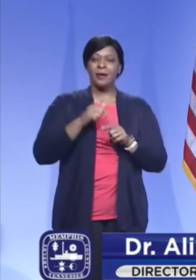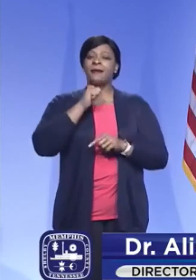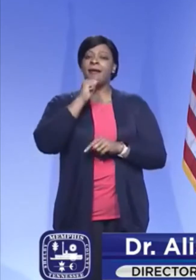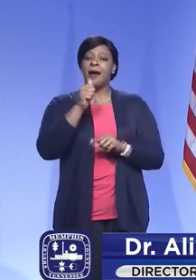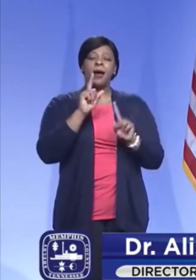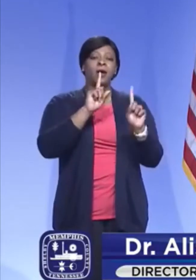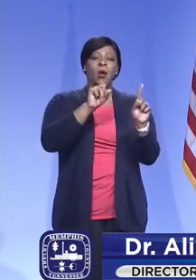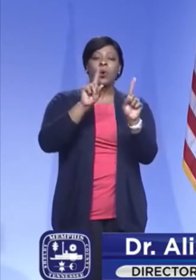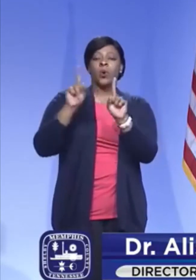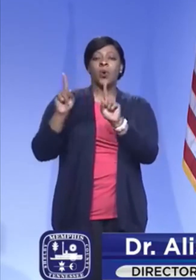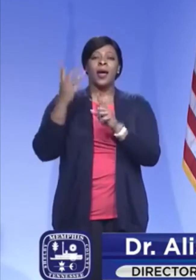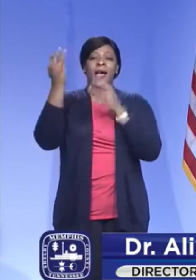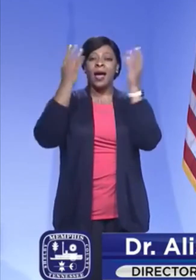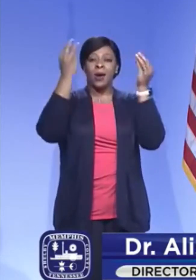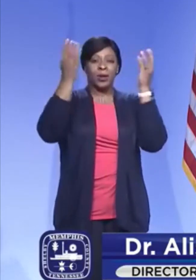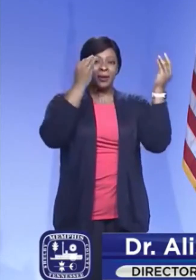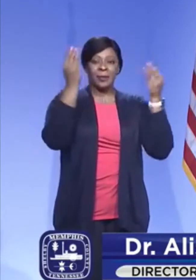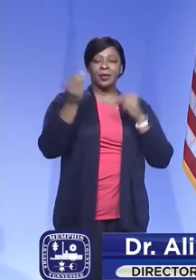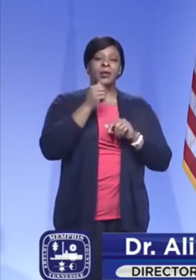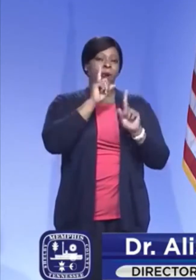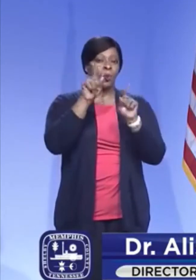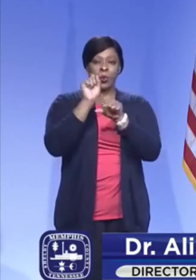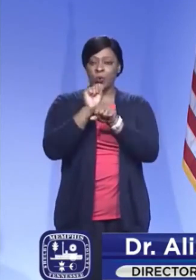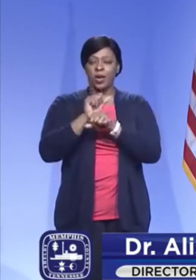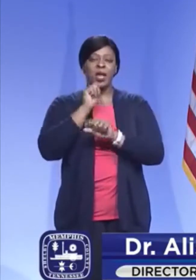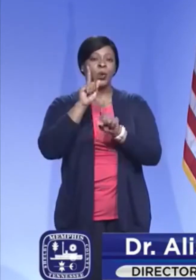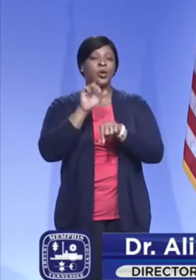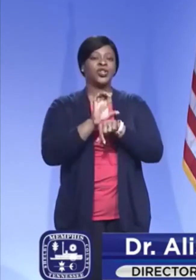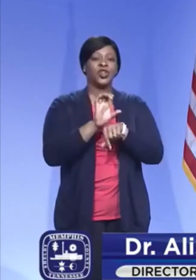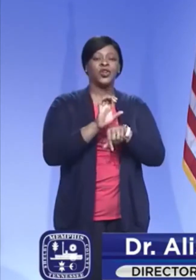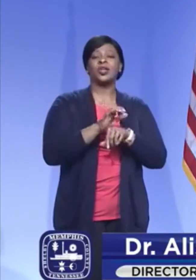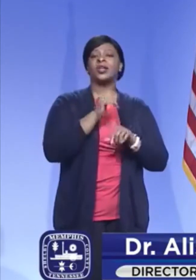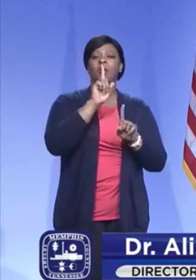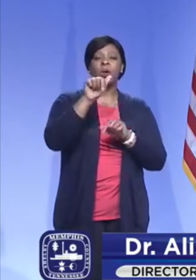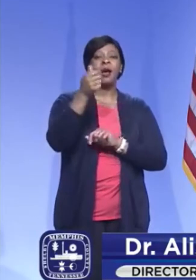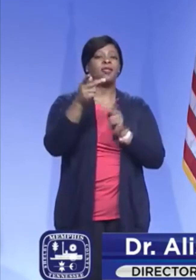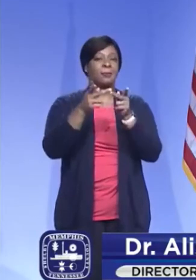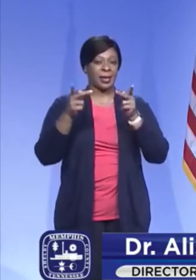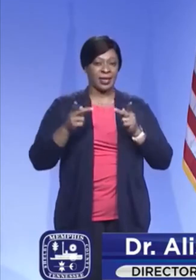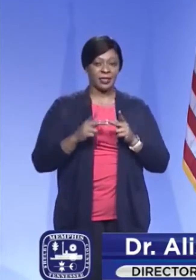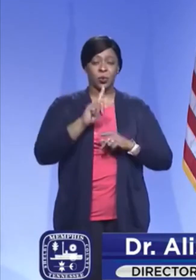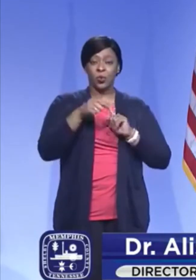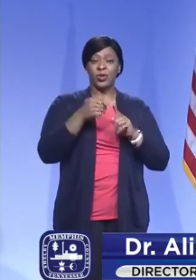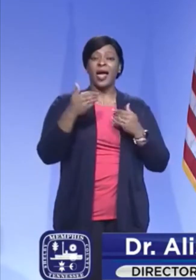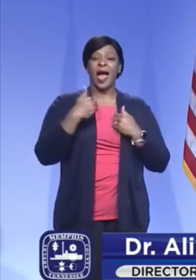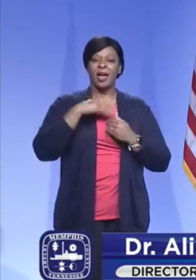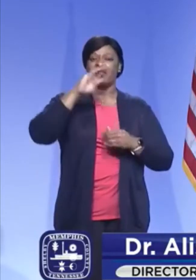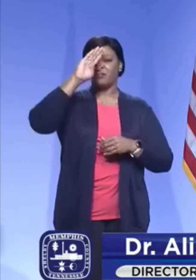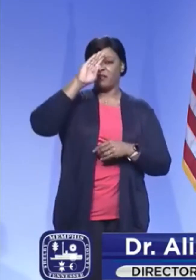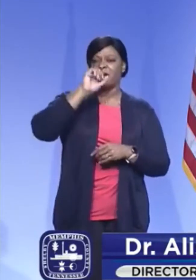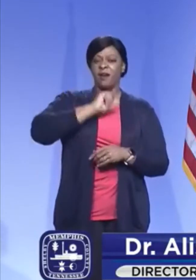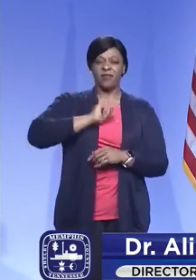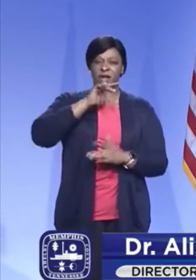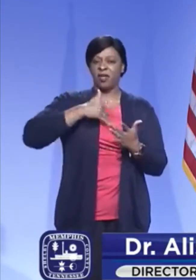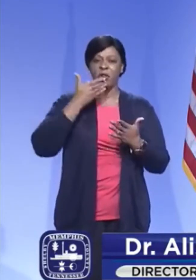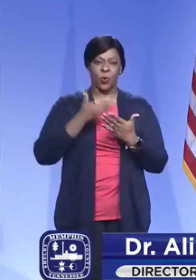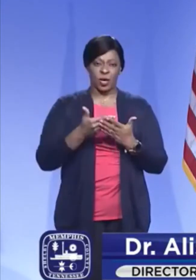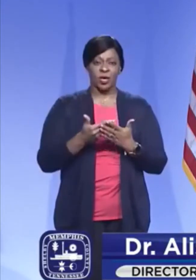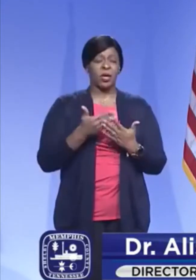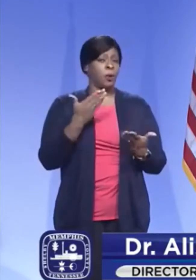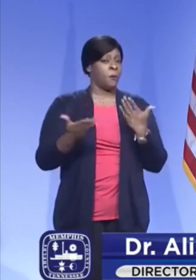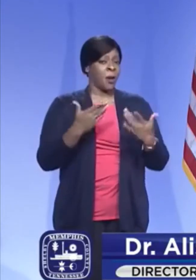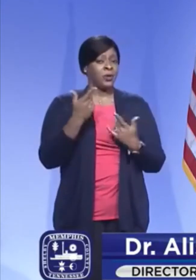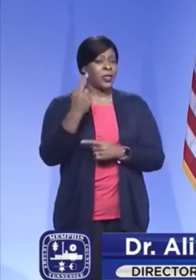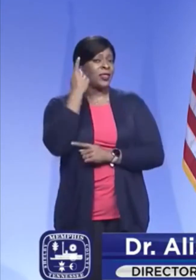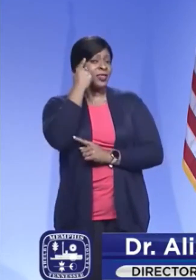going out and about, going to work, going to church, going to other places when you have symptoms. What you're probably